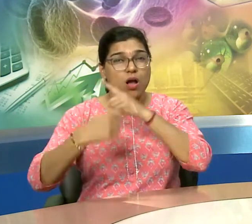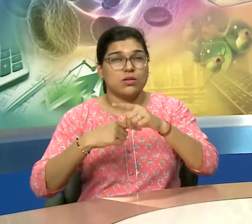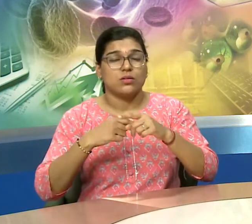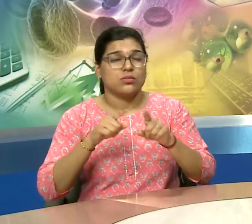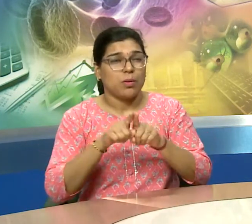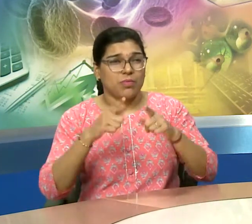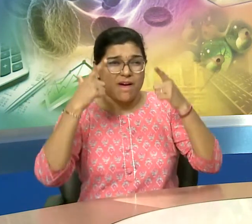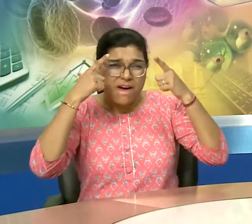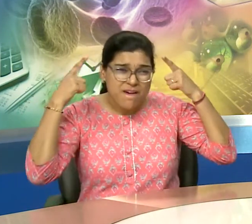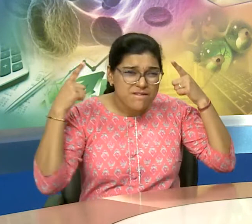Now,